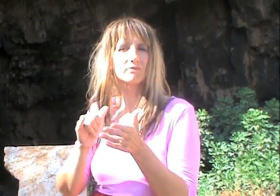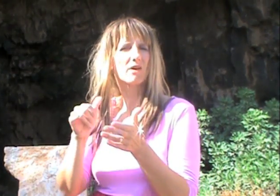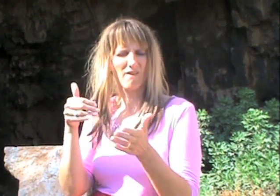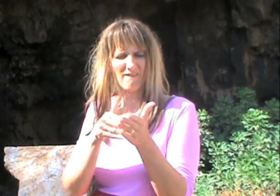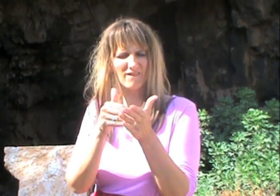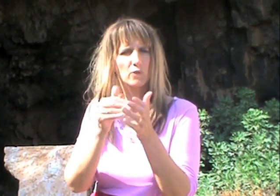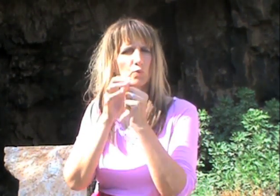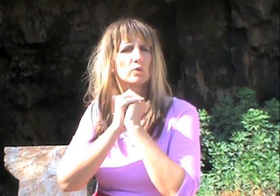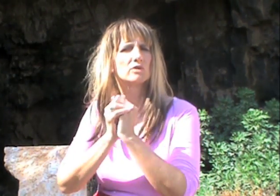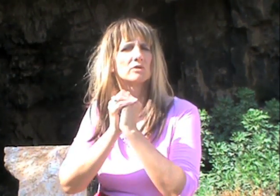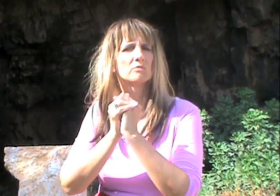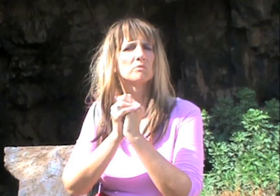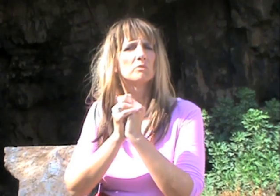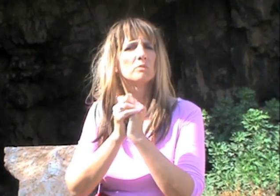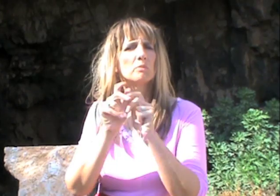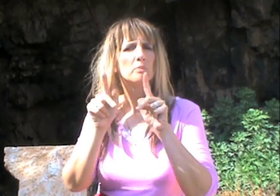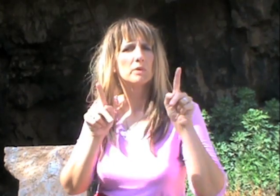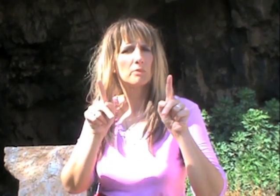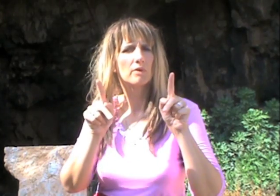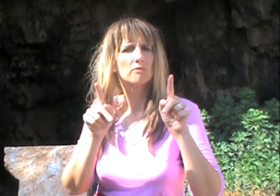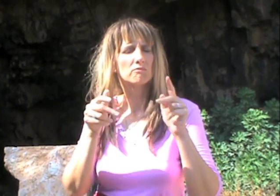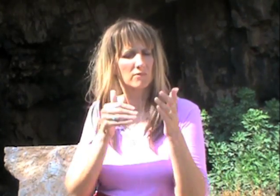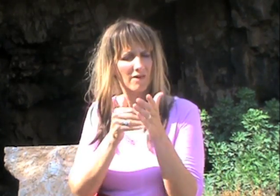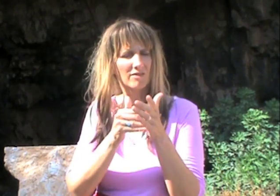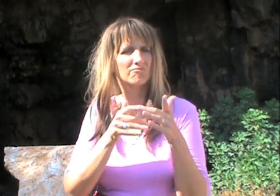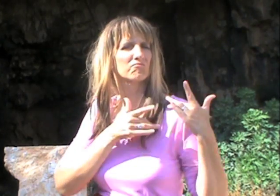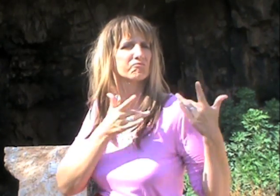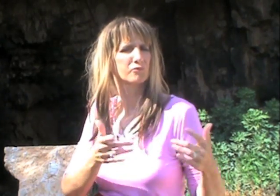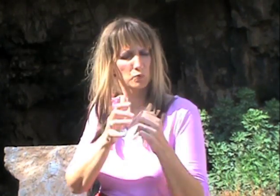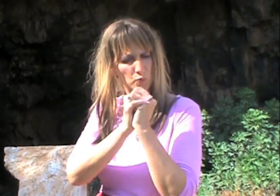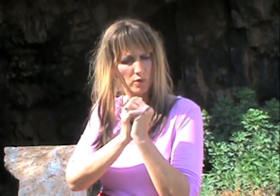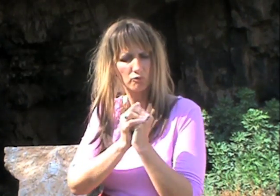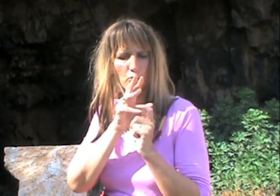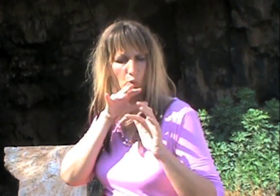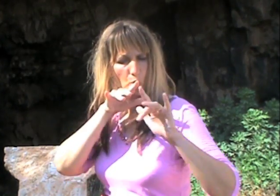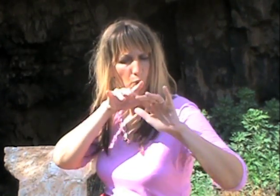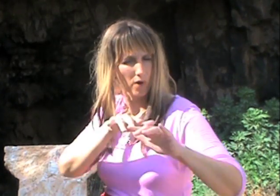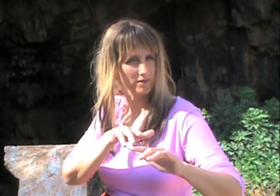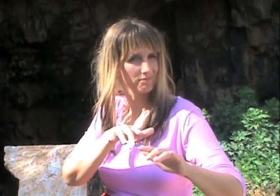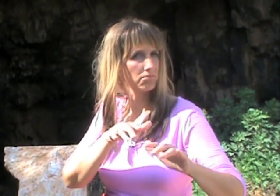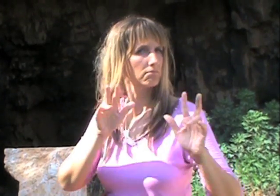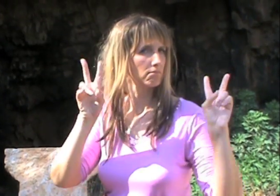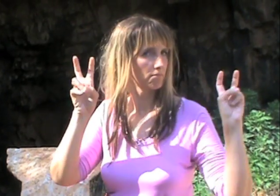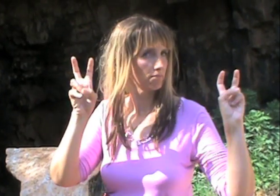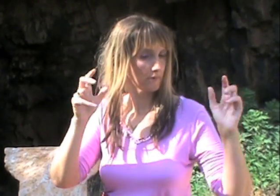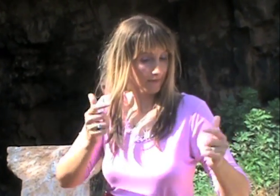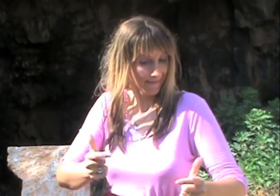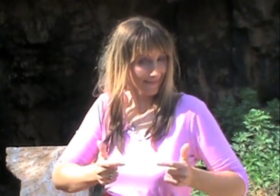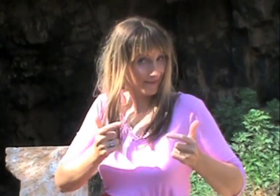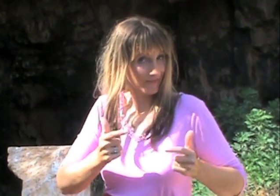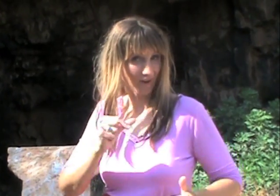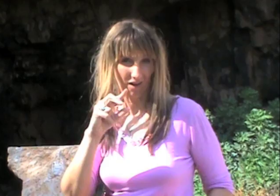We recognize that so many people would tend to worship the water